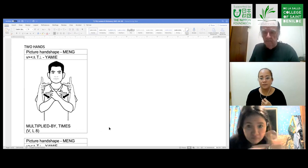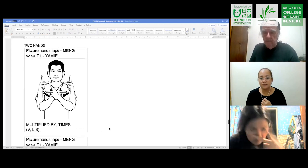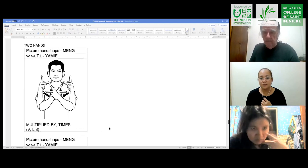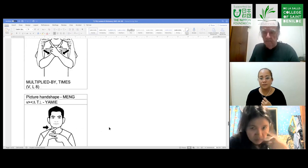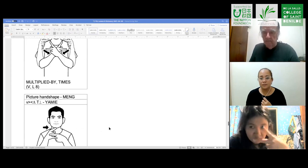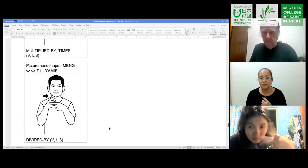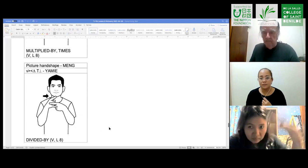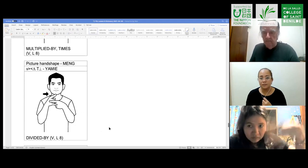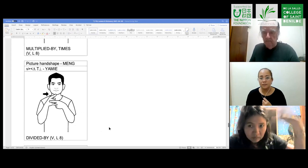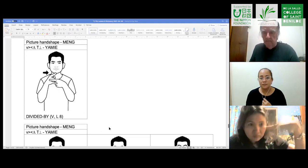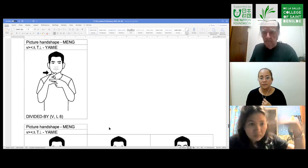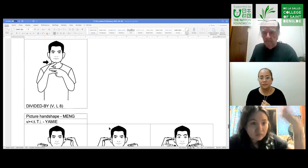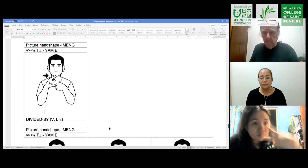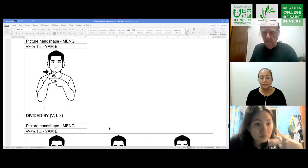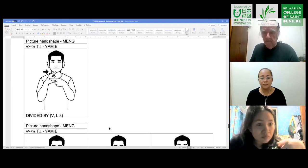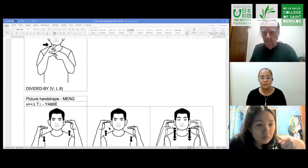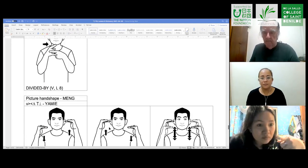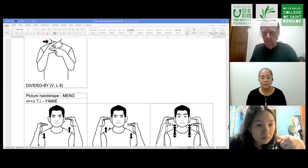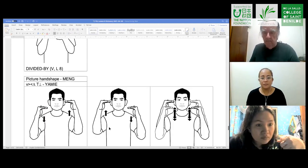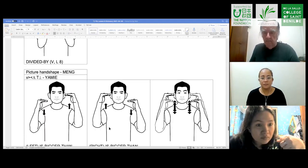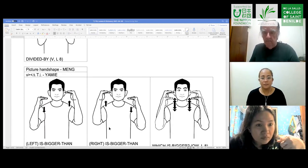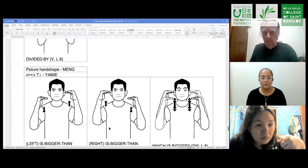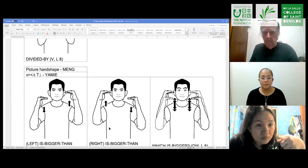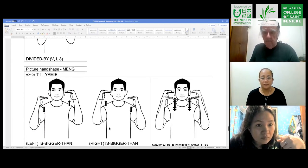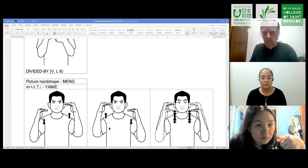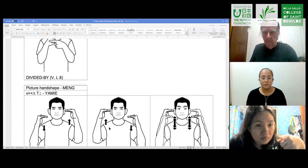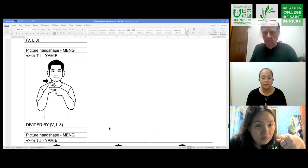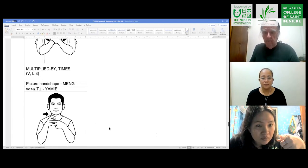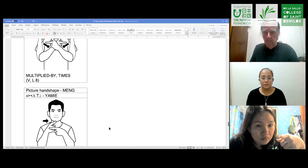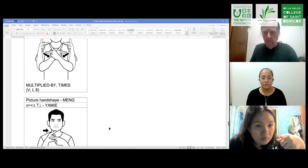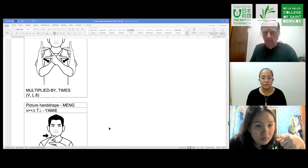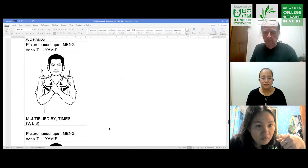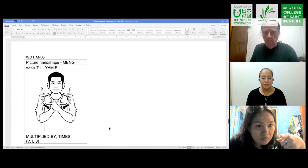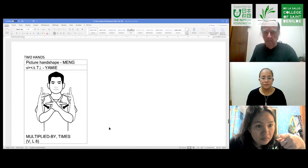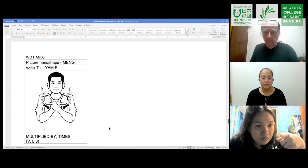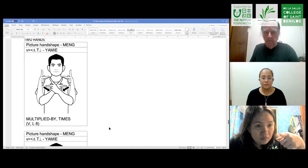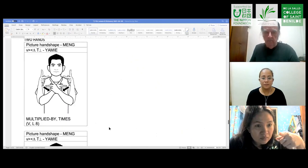Seems like everyone's just working on their groupings right now, so...